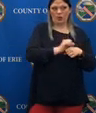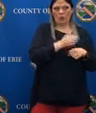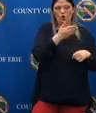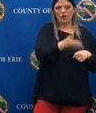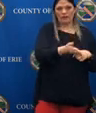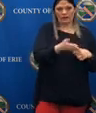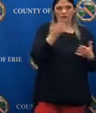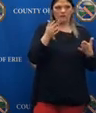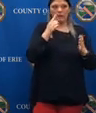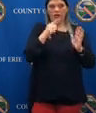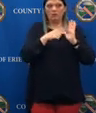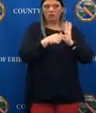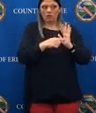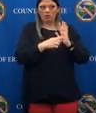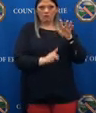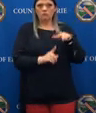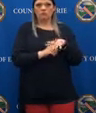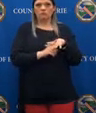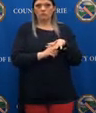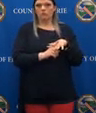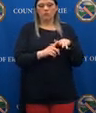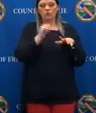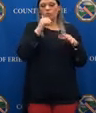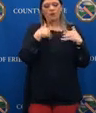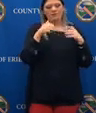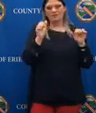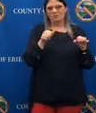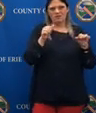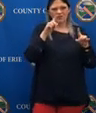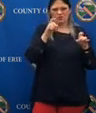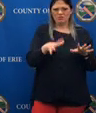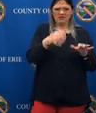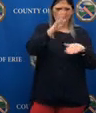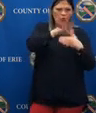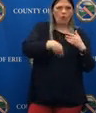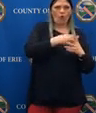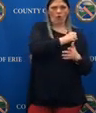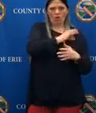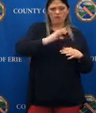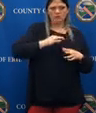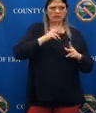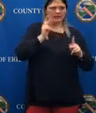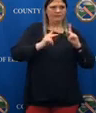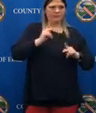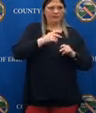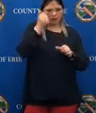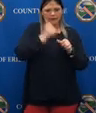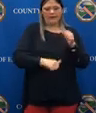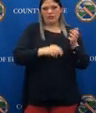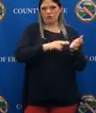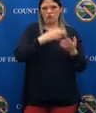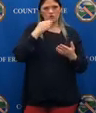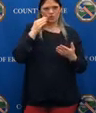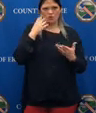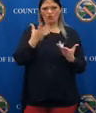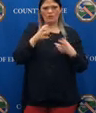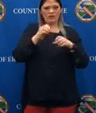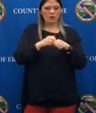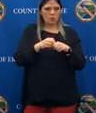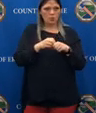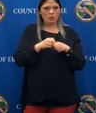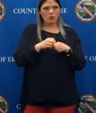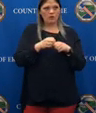who may be showing symptoms. We don't have the ability to test every staff member at every nursing home, including those that are